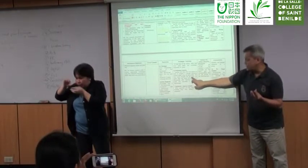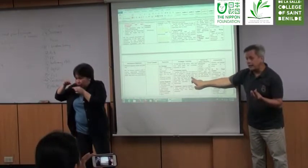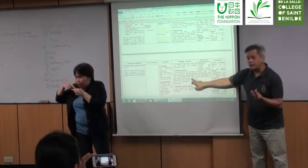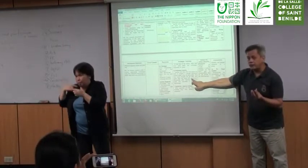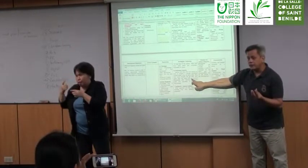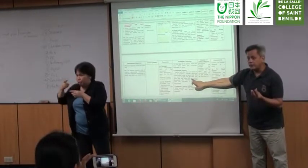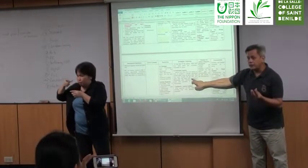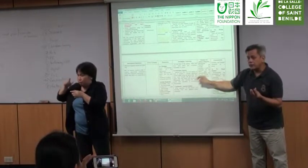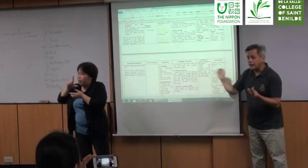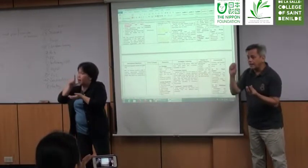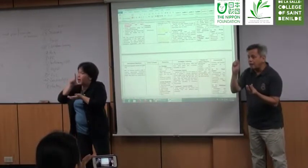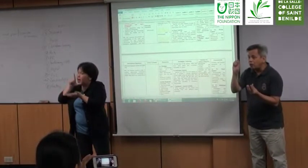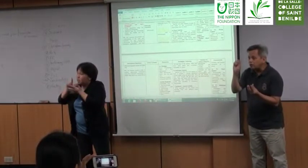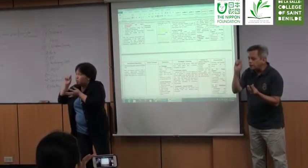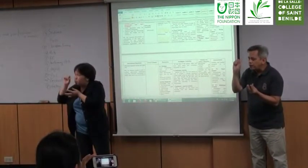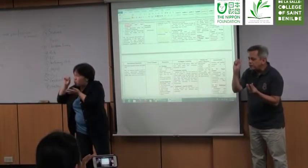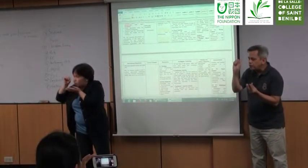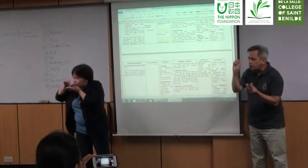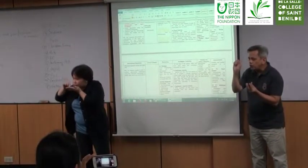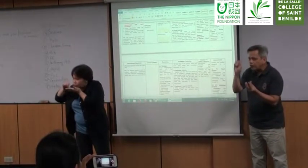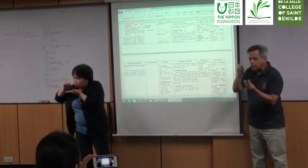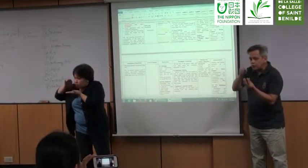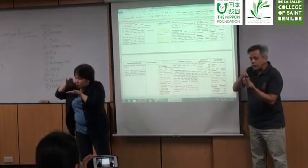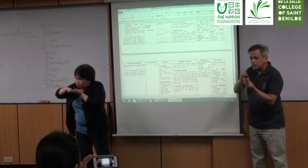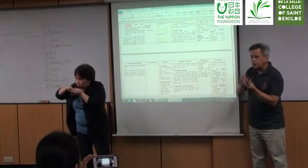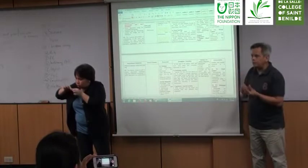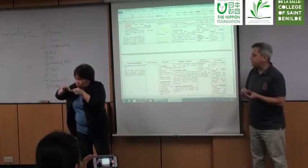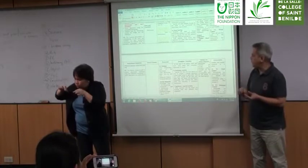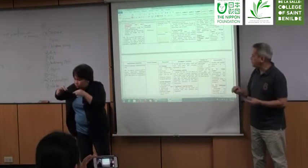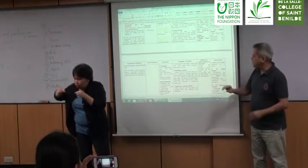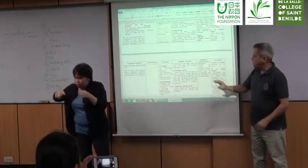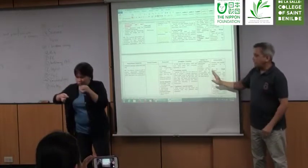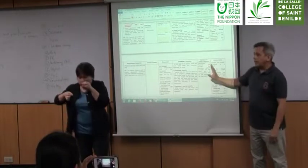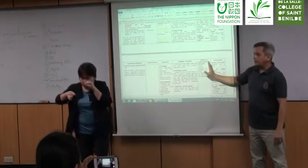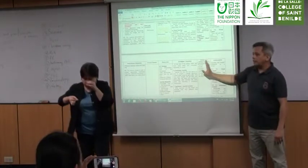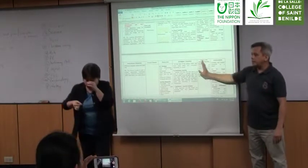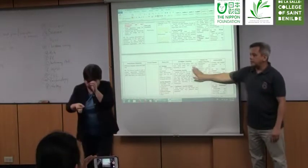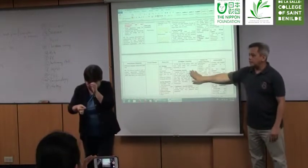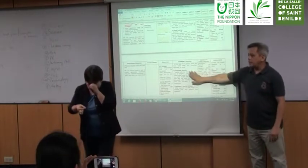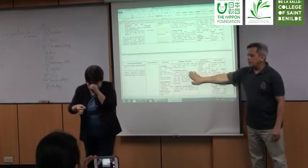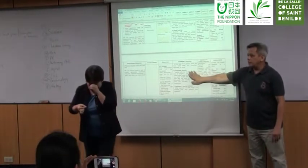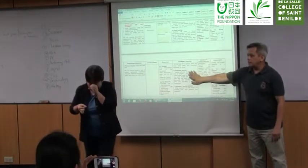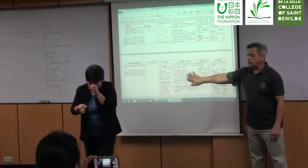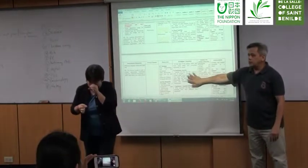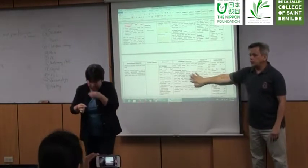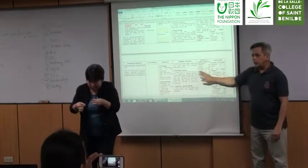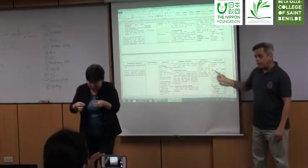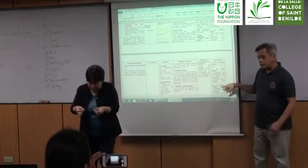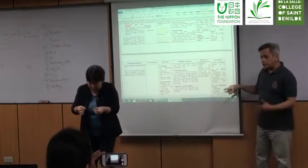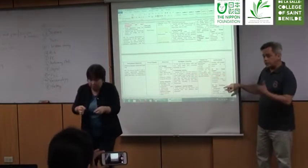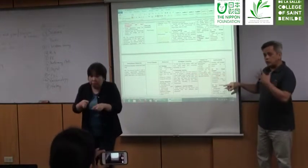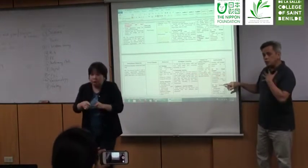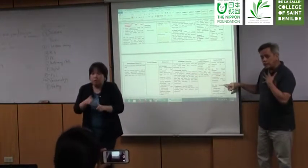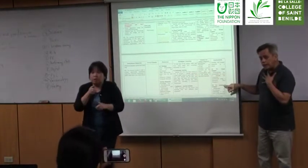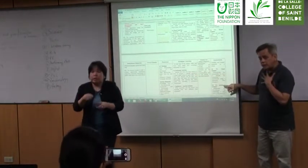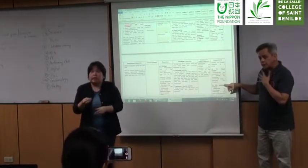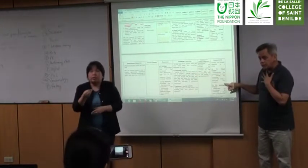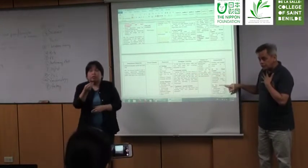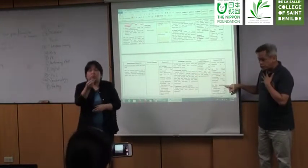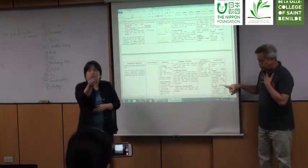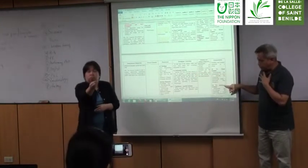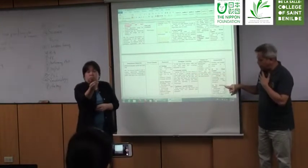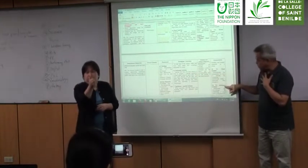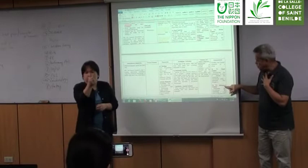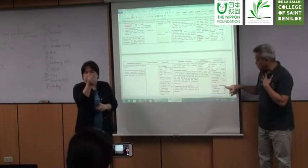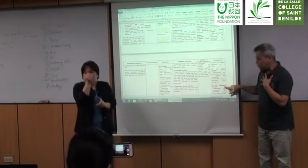use is just a letter, a very small cut-out letter that we place. And then this time, the student will demonstrate to me, to